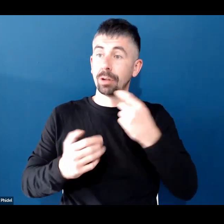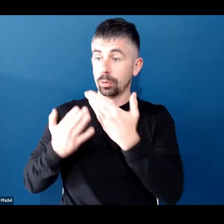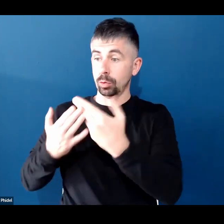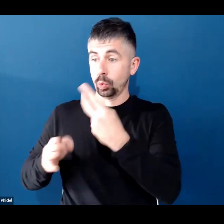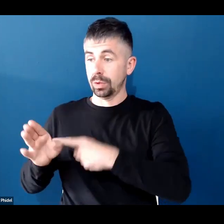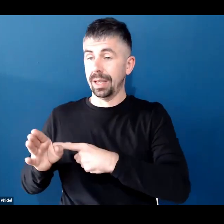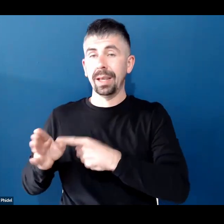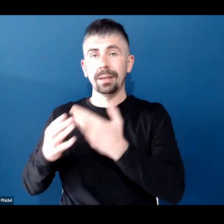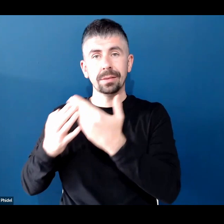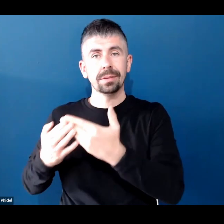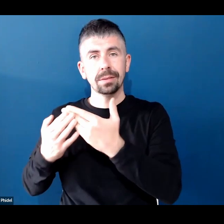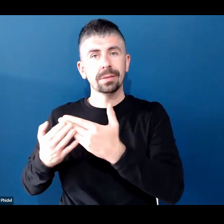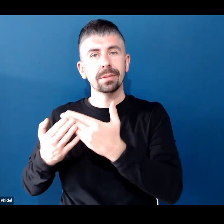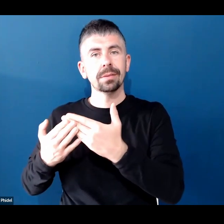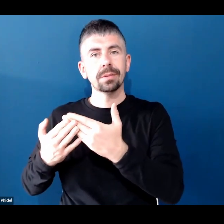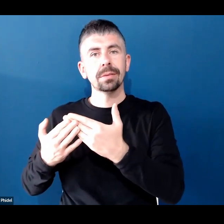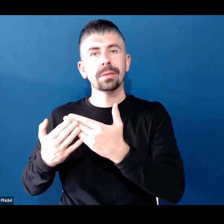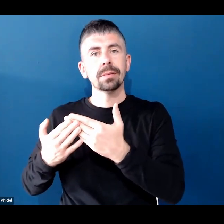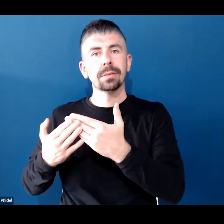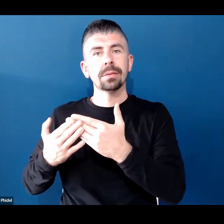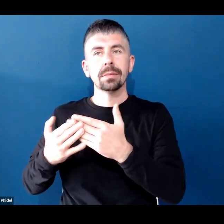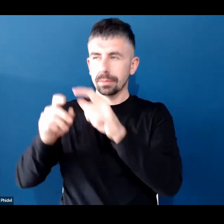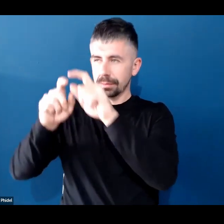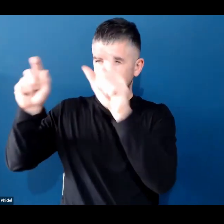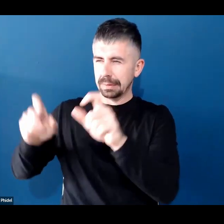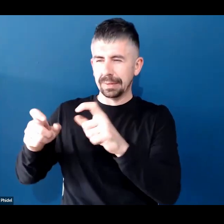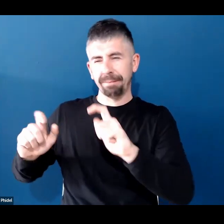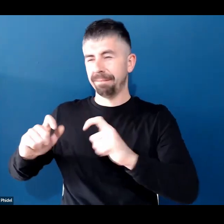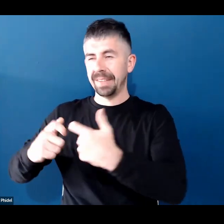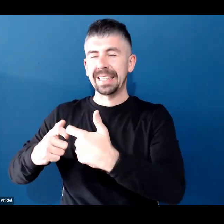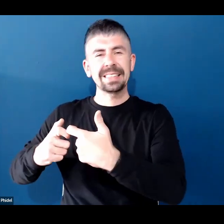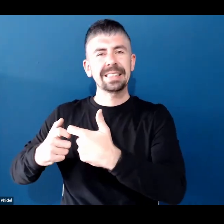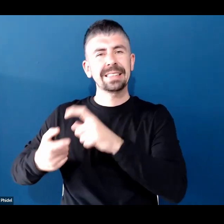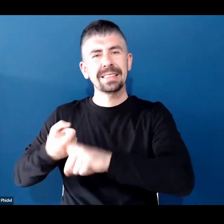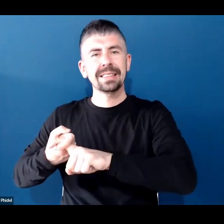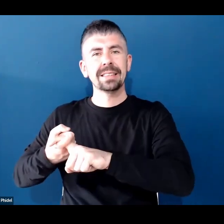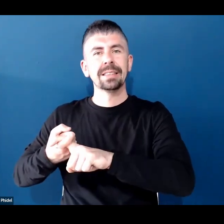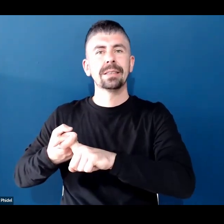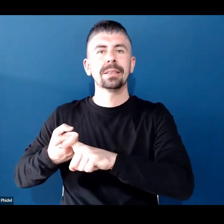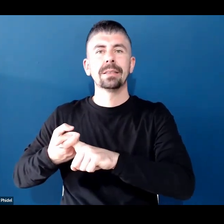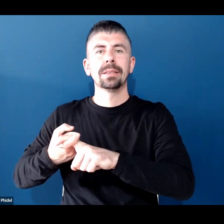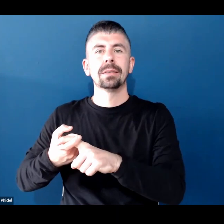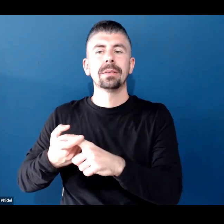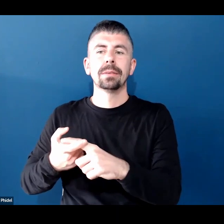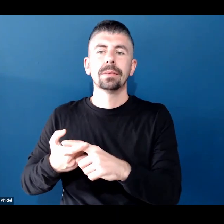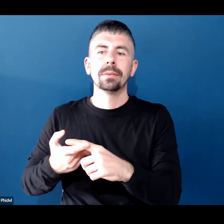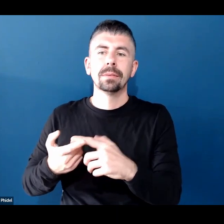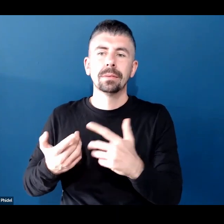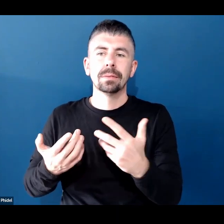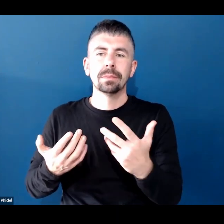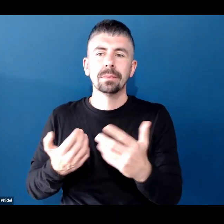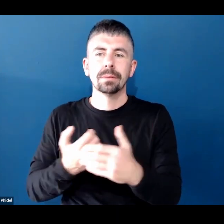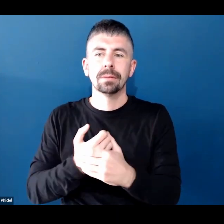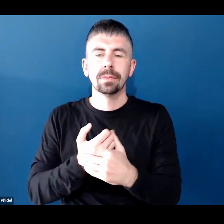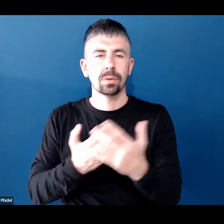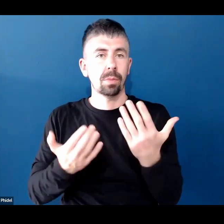2.5 years investing into an analytical framework that is actually just closer to LARPing than,